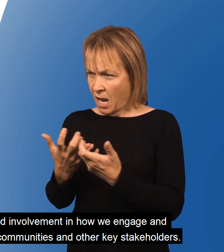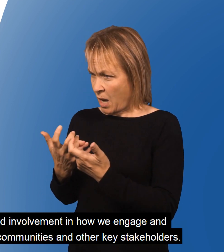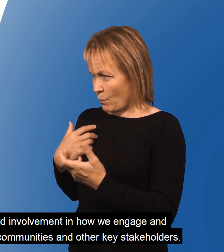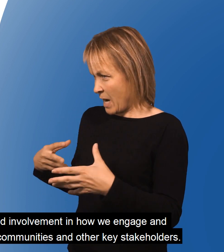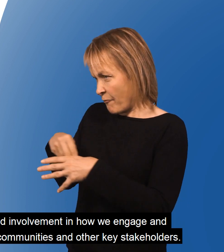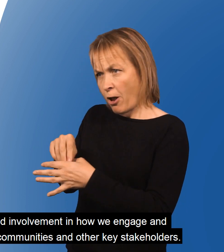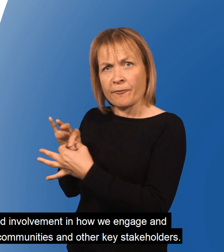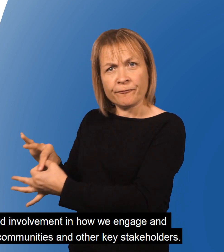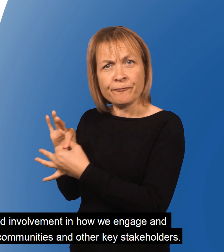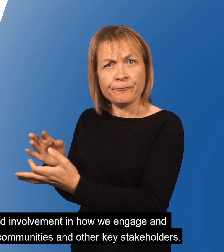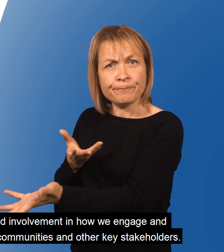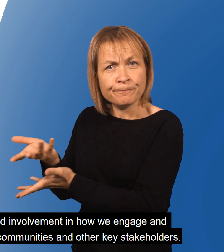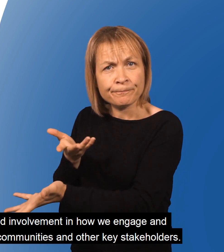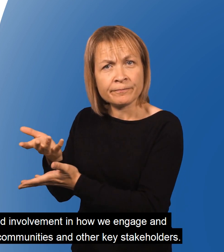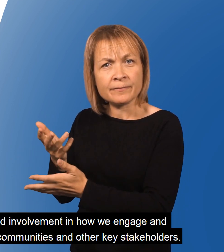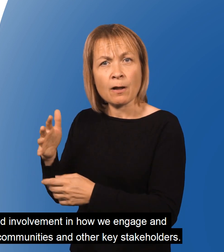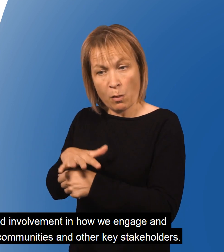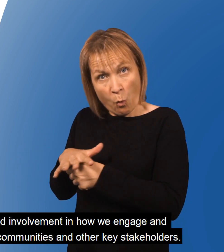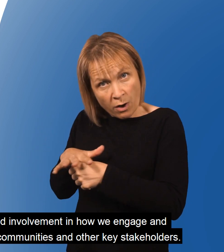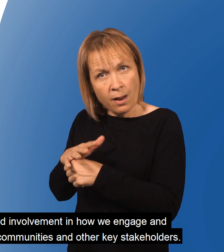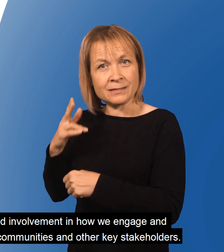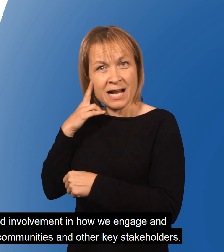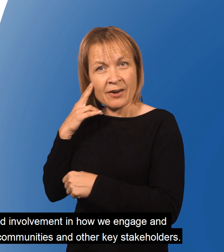deaf and deafblind communities and other key stakeholders.